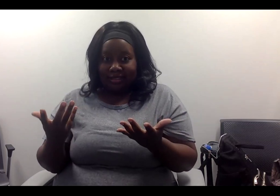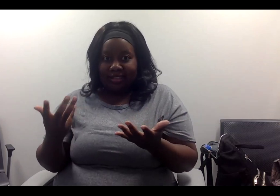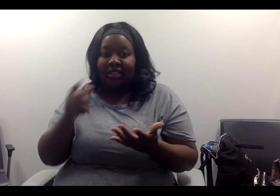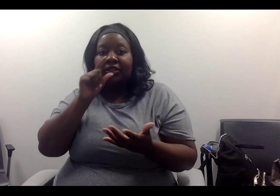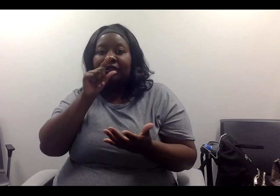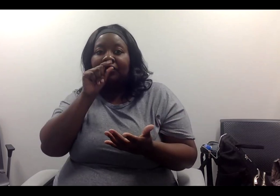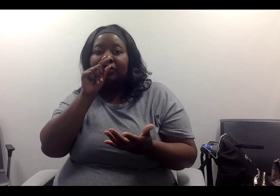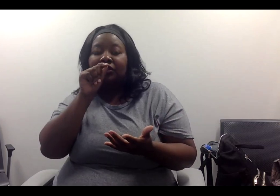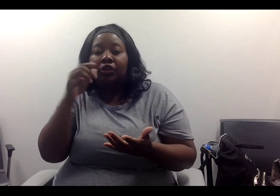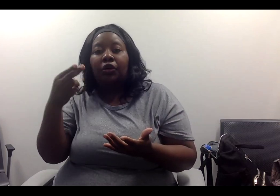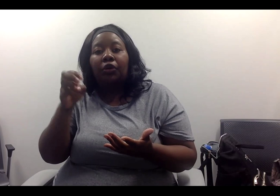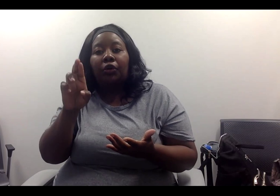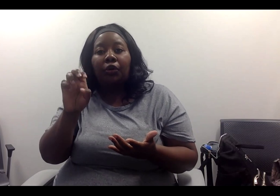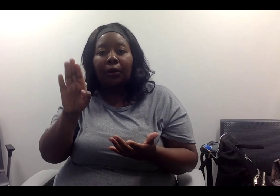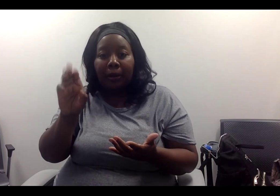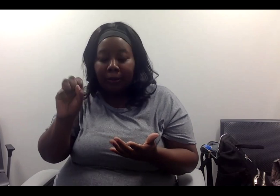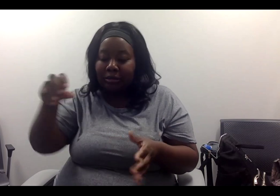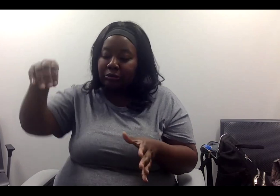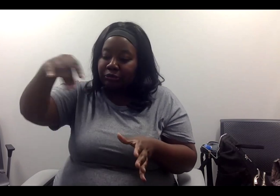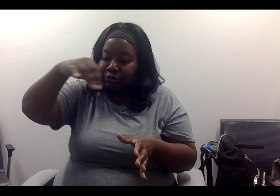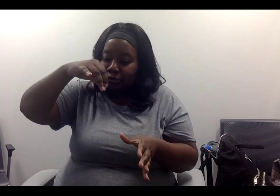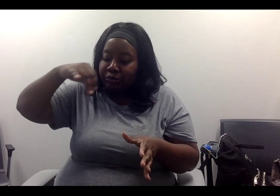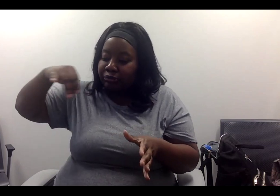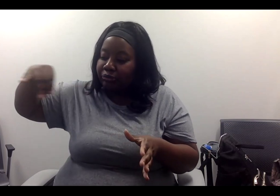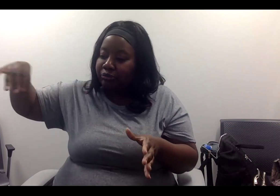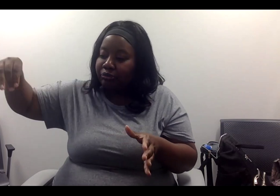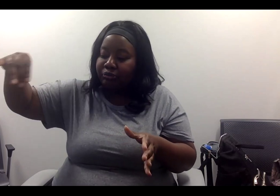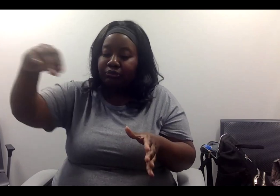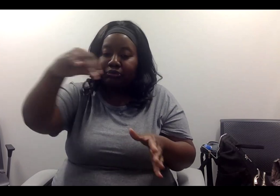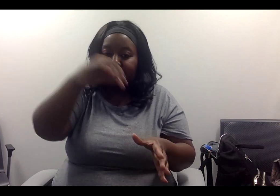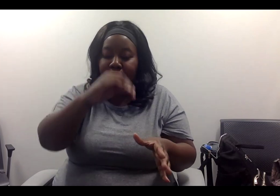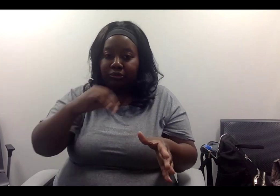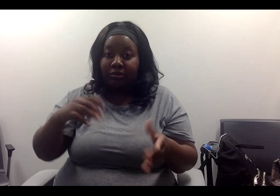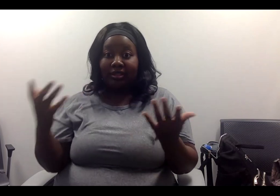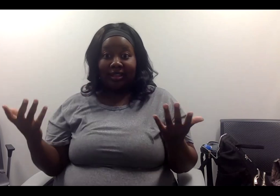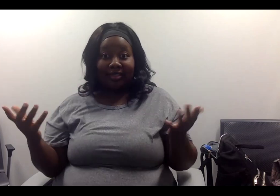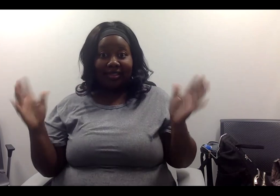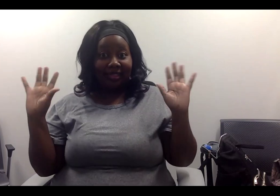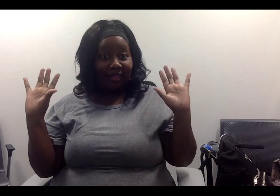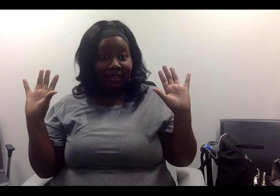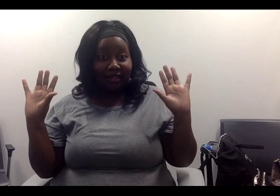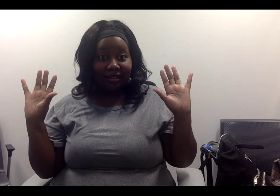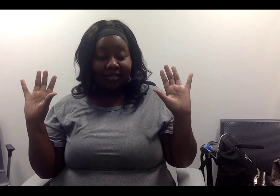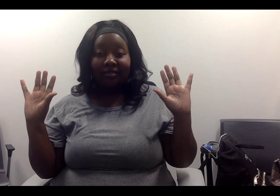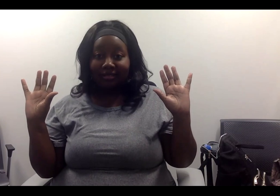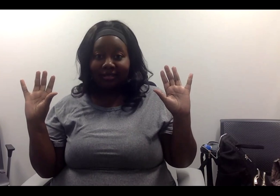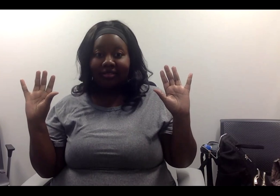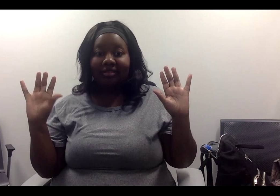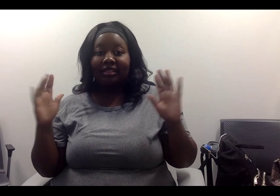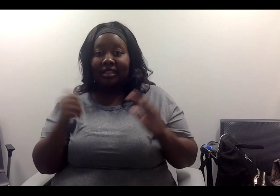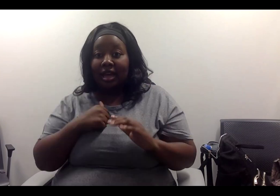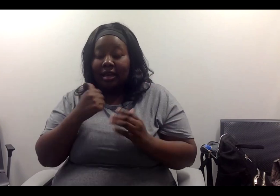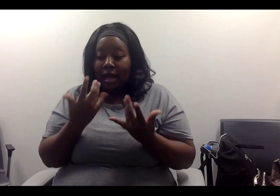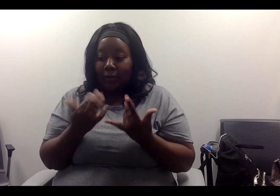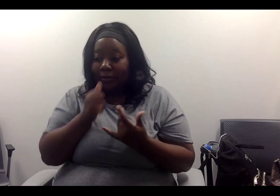some chicken-friendly herb like tarragon or Italian parsley or fresh thyme. And that's it. Once I had that garnish, and I very